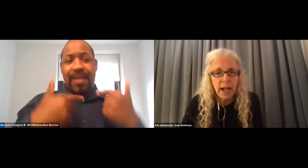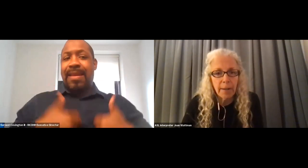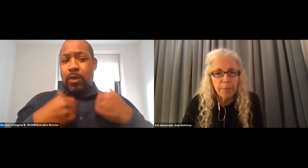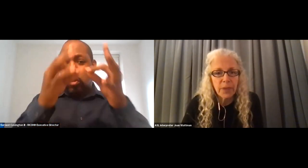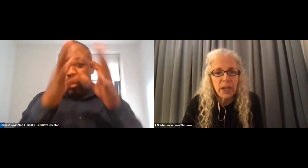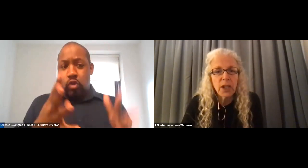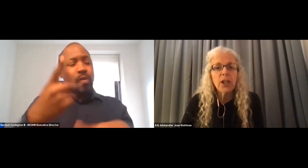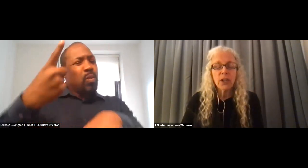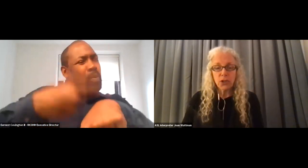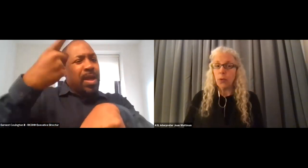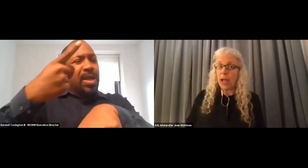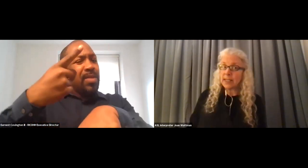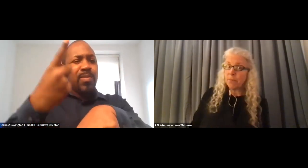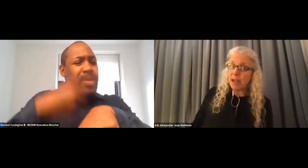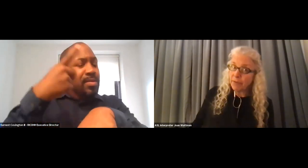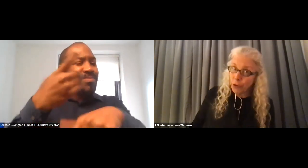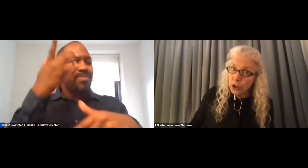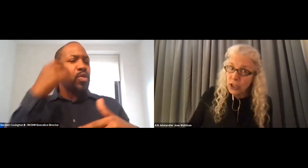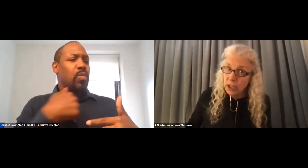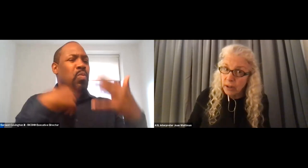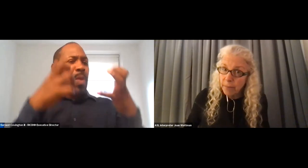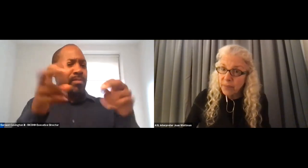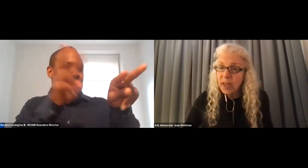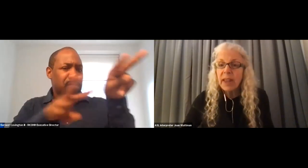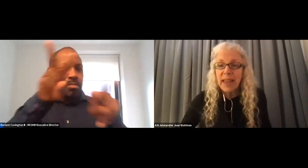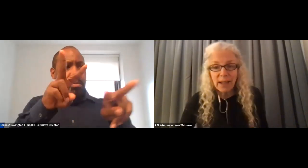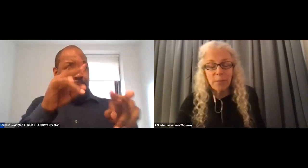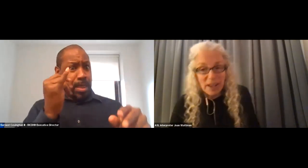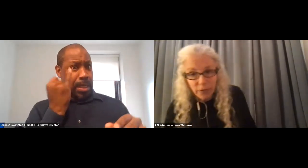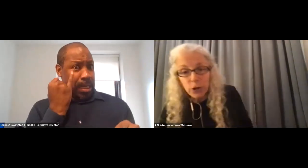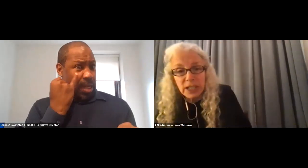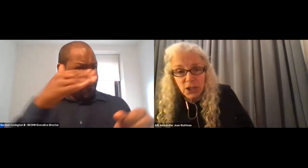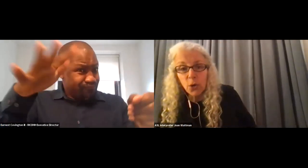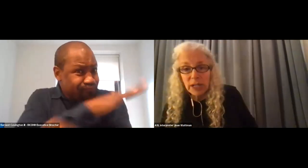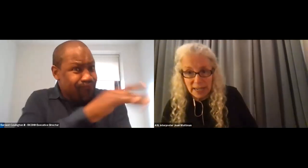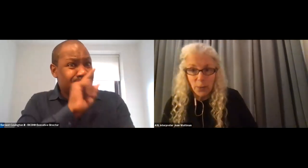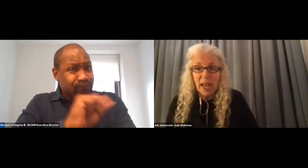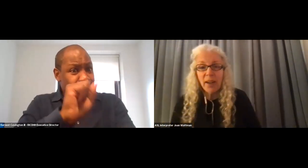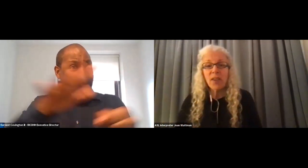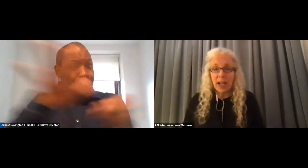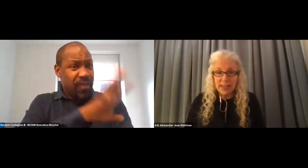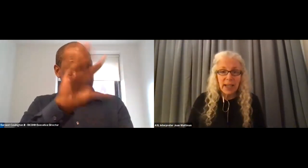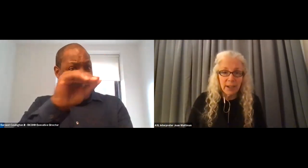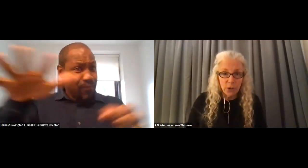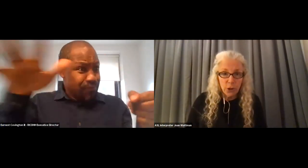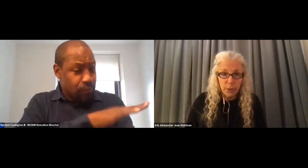FEMAVRI.com. So as of May 1st, that May 1st is the only date we have on-site